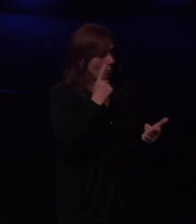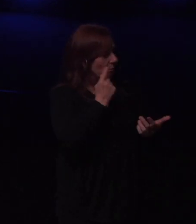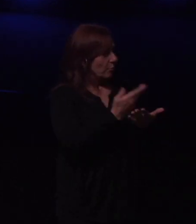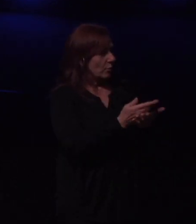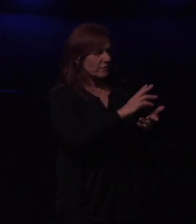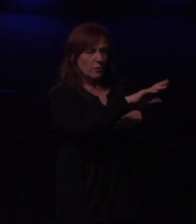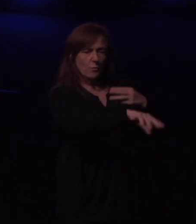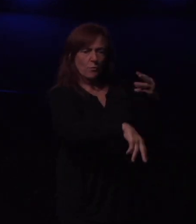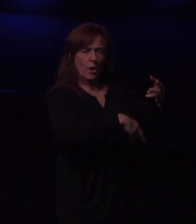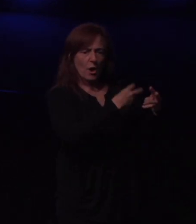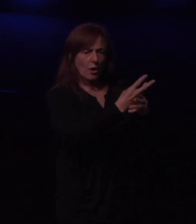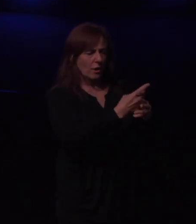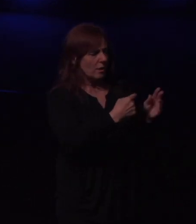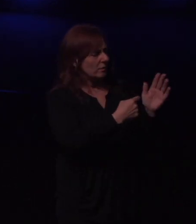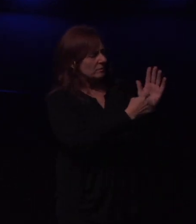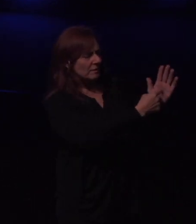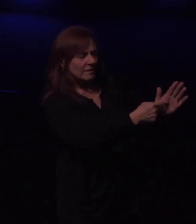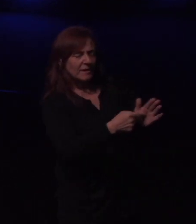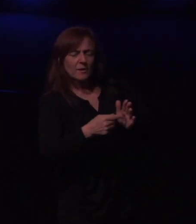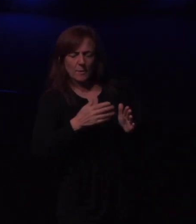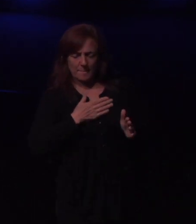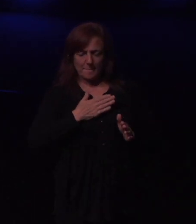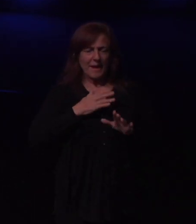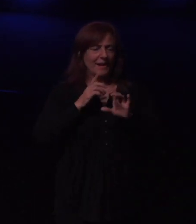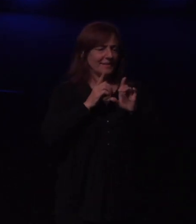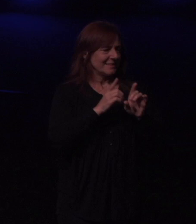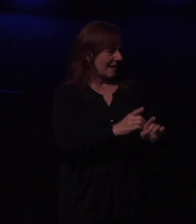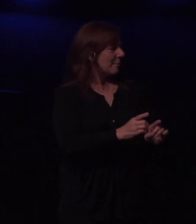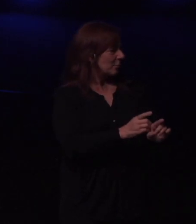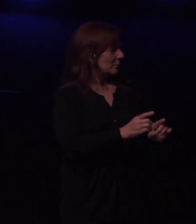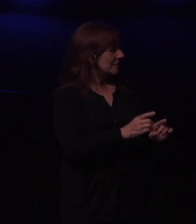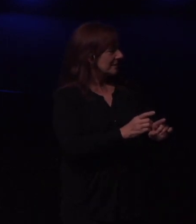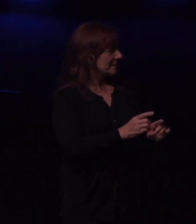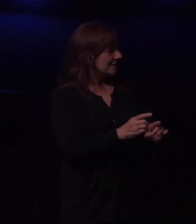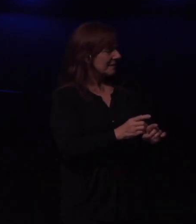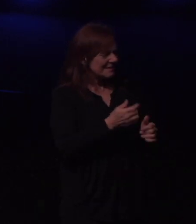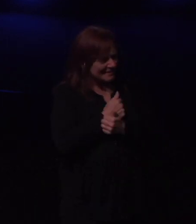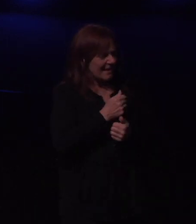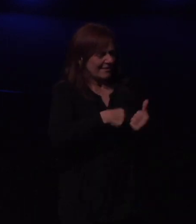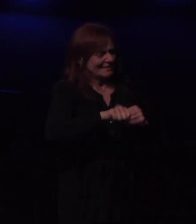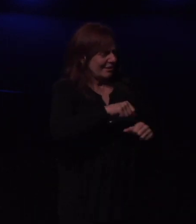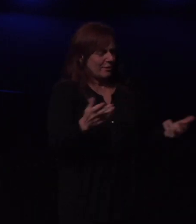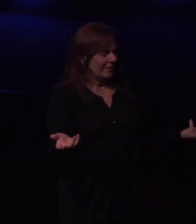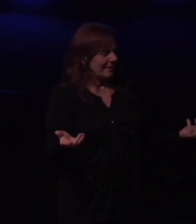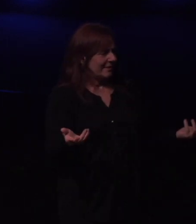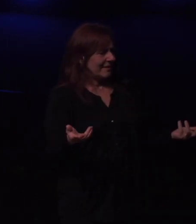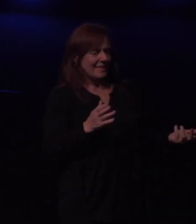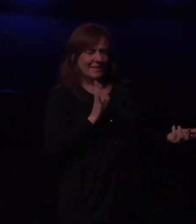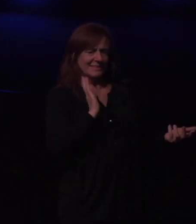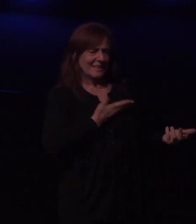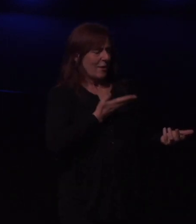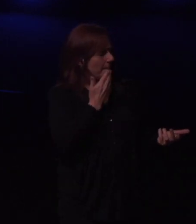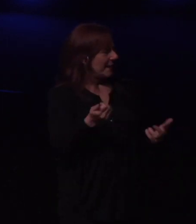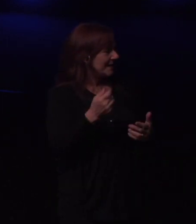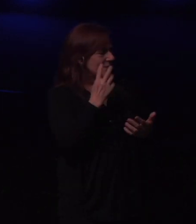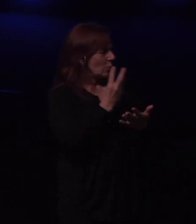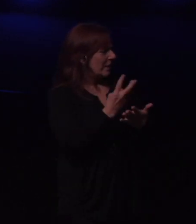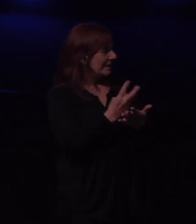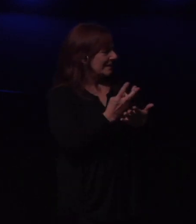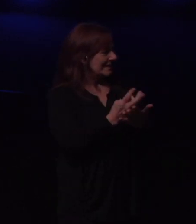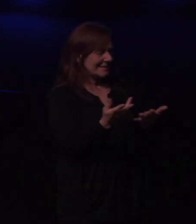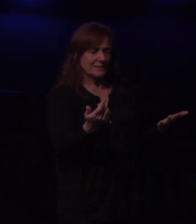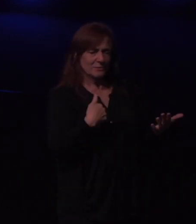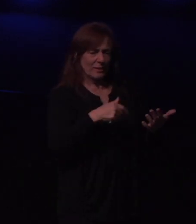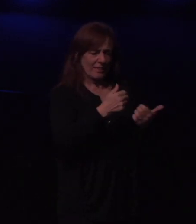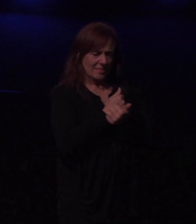to the world that you're my disciples." Love each other. That's our best witness, is when